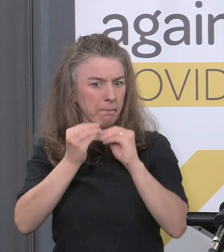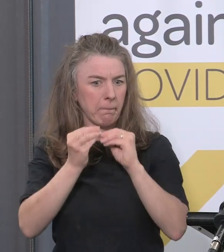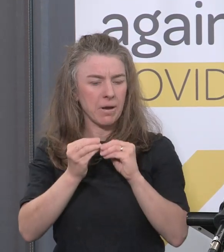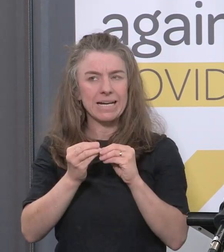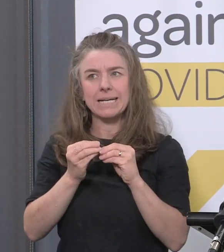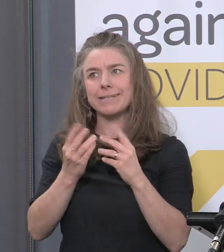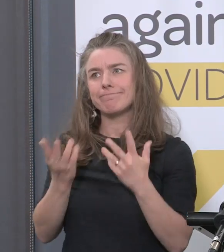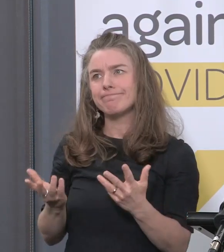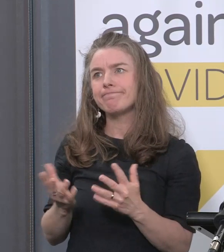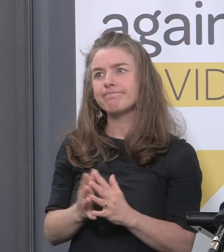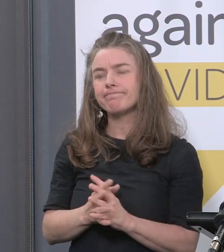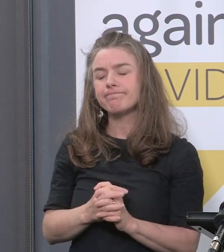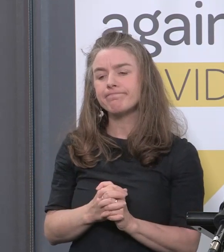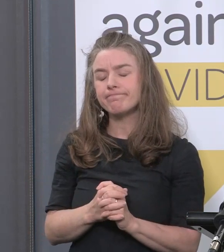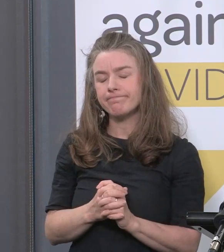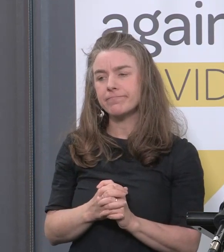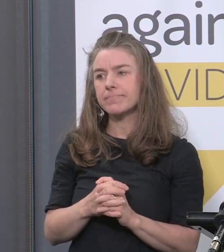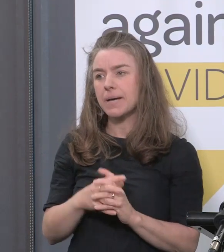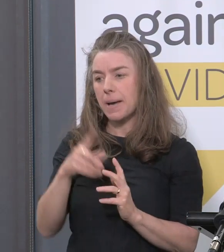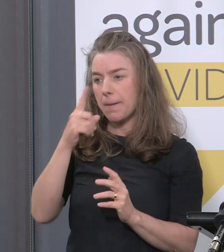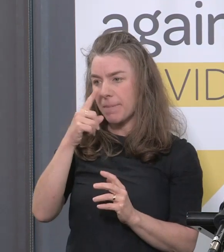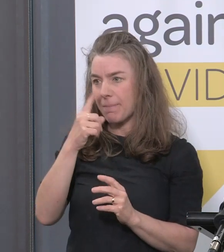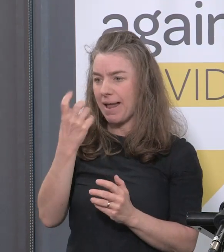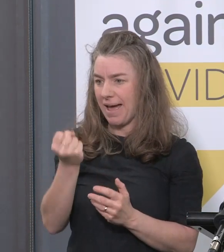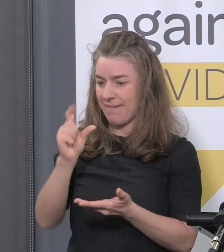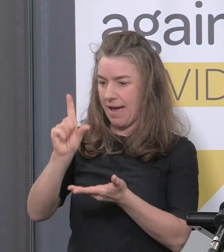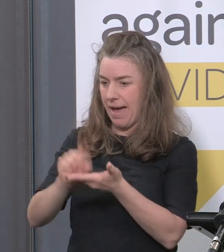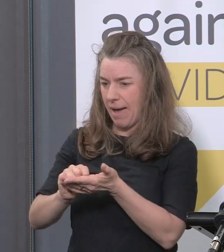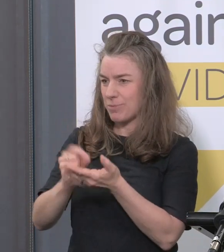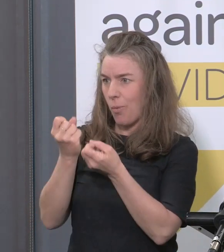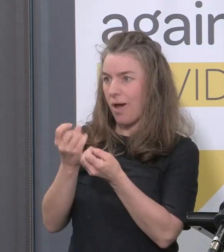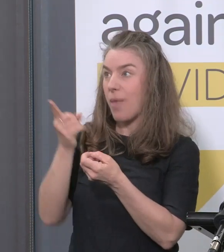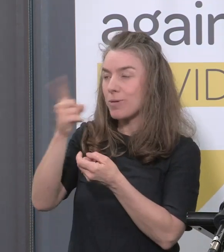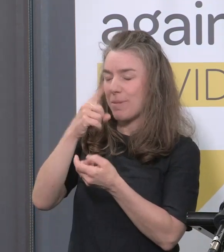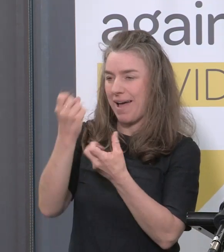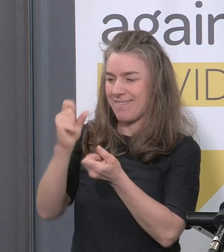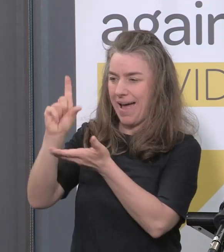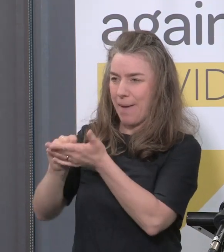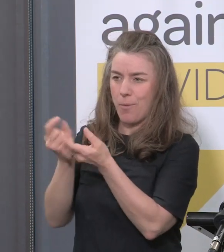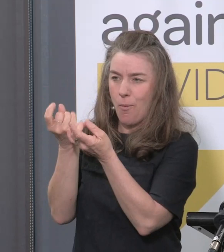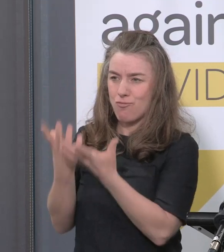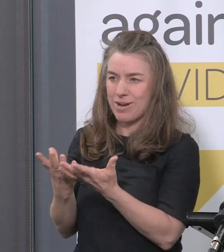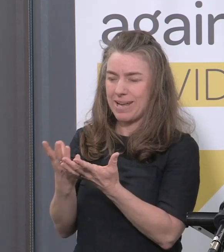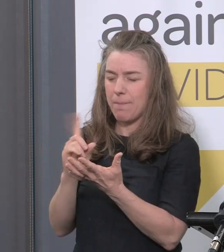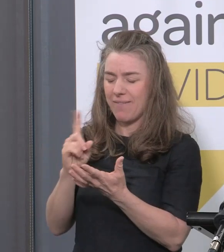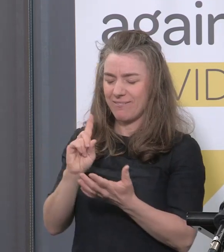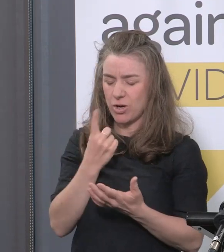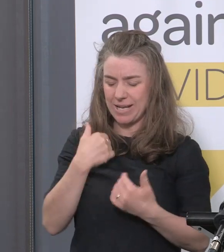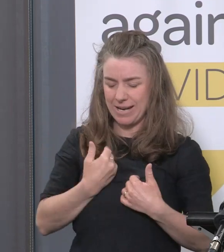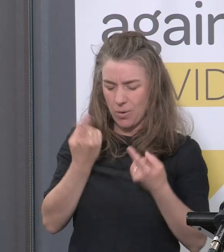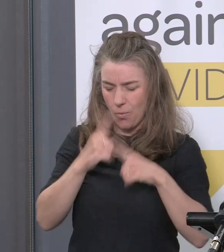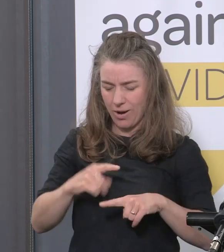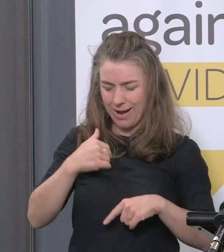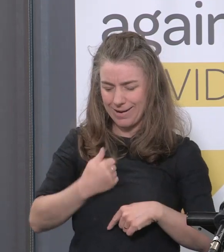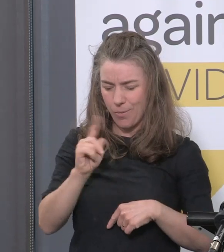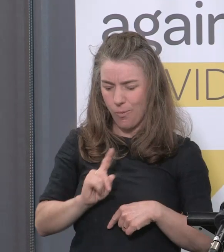I think it's people who already have apps that they're keen to put into use. So it's just working out what it is we need and then which product